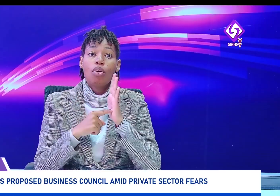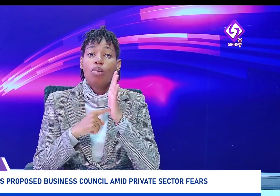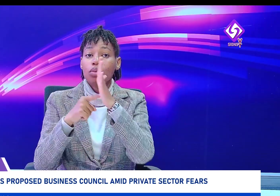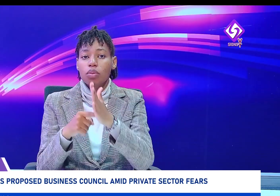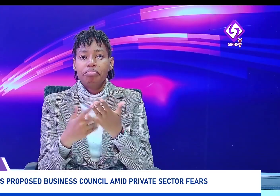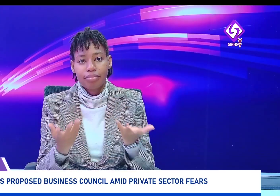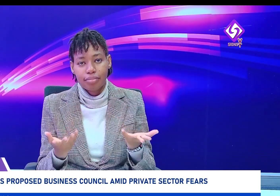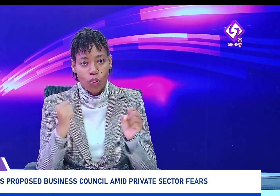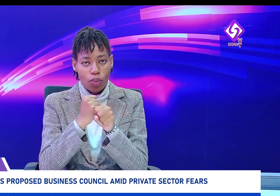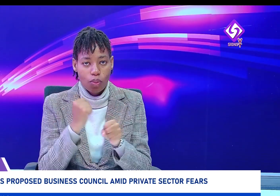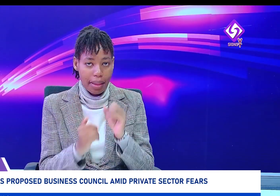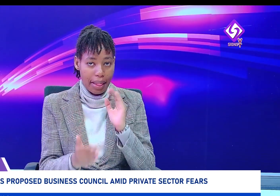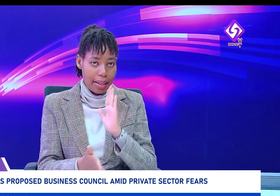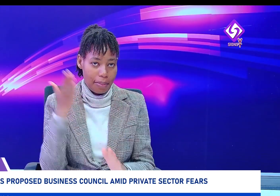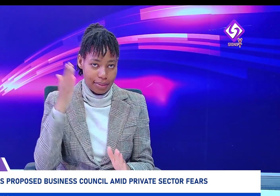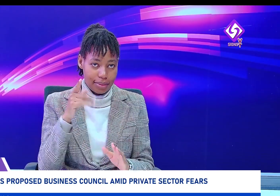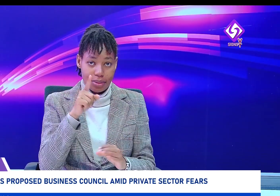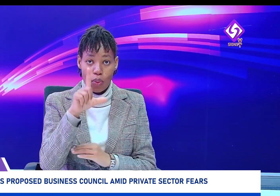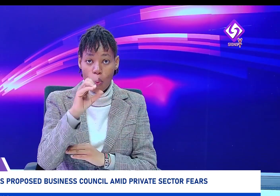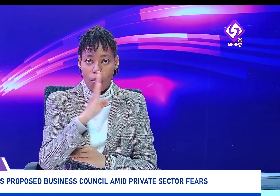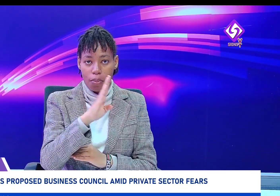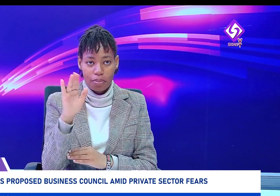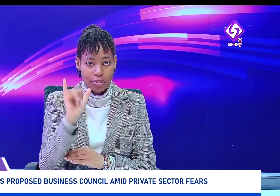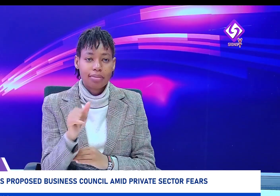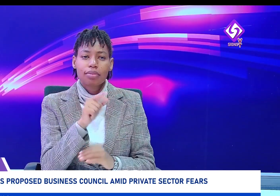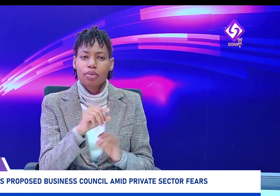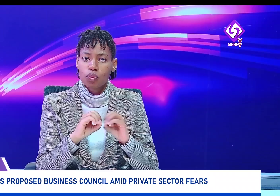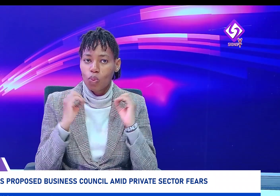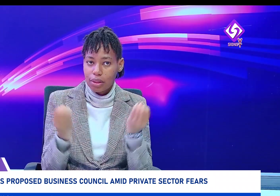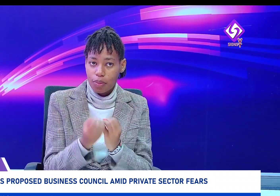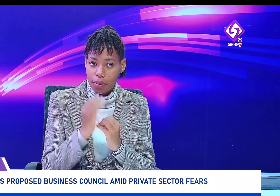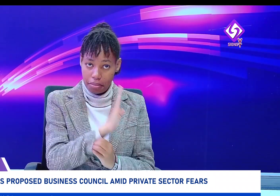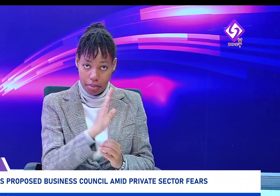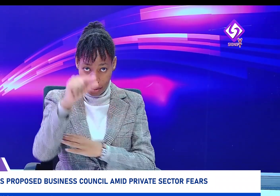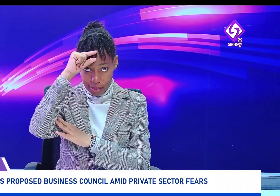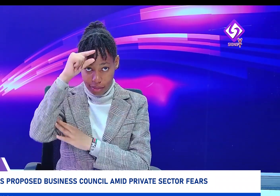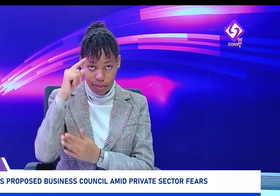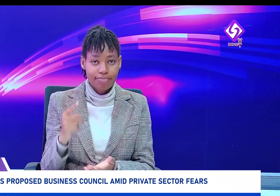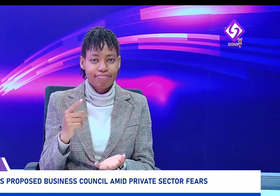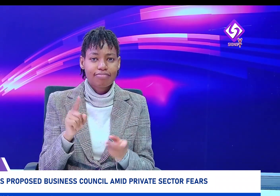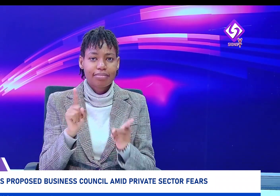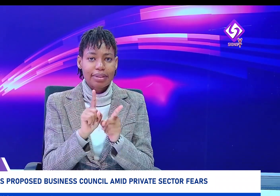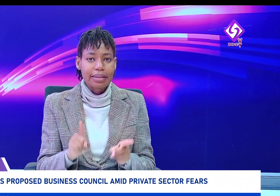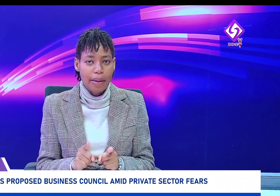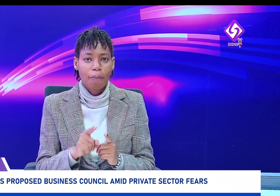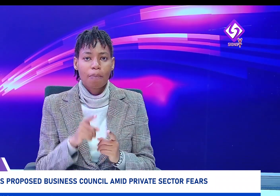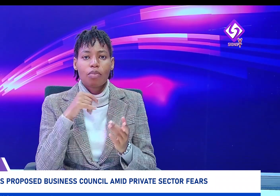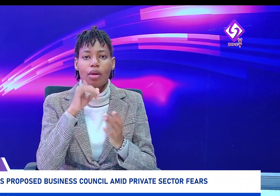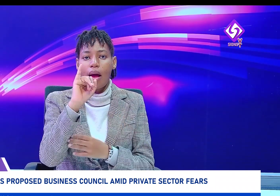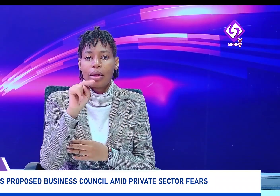the influence or overshadow the work of the established lobby organizations, the government is standing firm